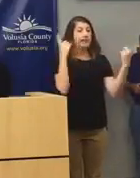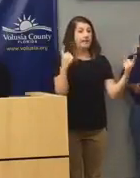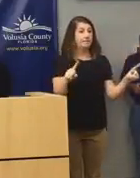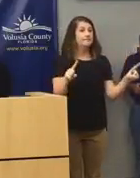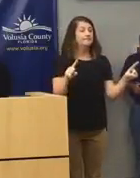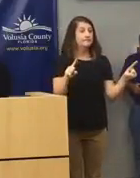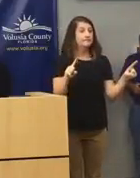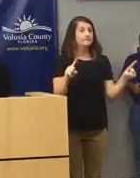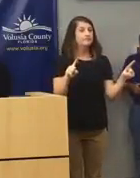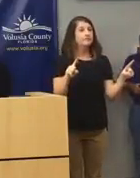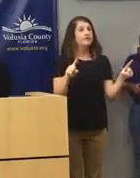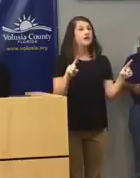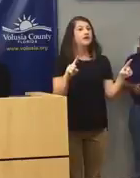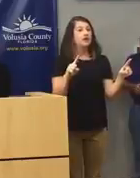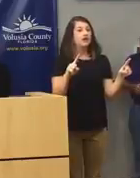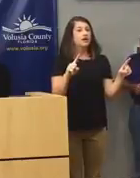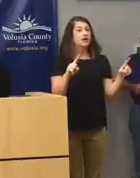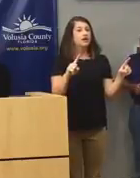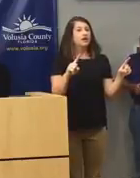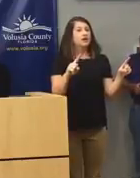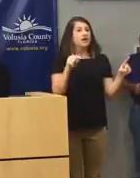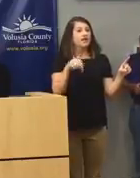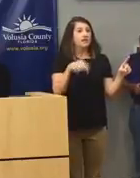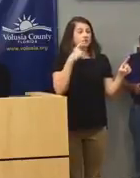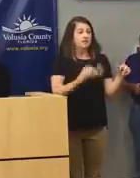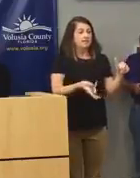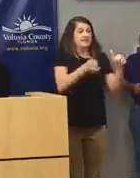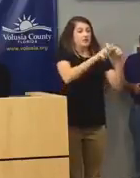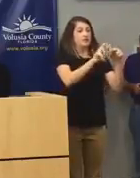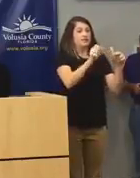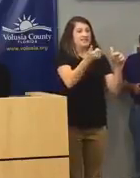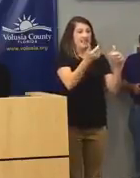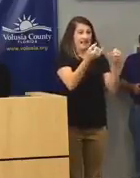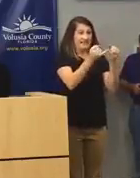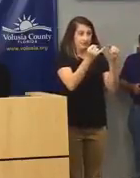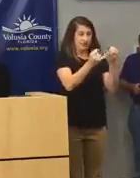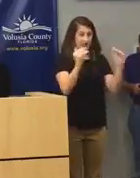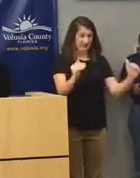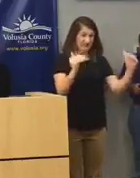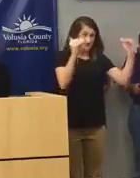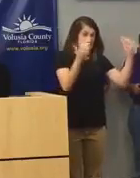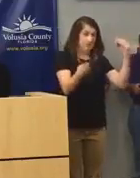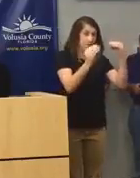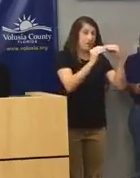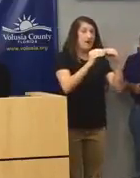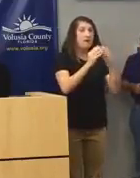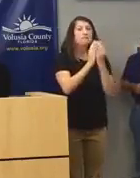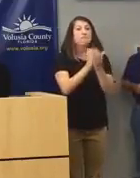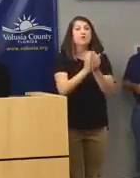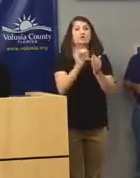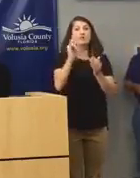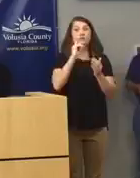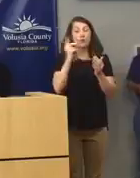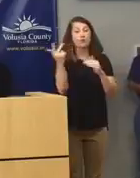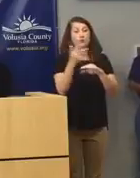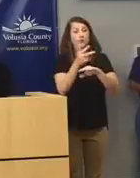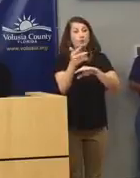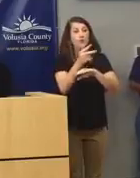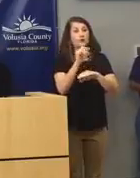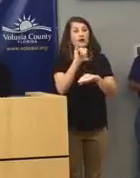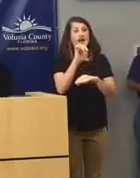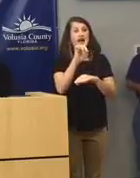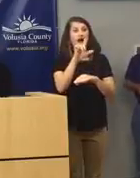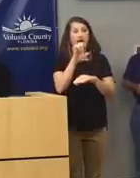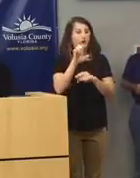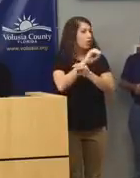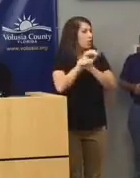the banks will increase by 10 inches. So we're asking boaters, if you go out there, idle